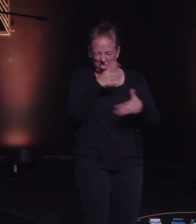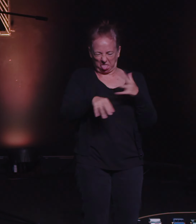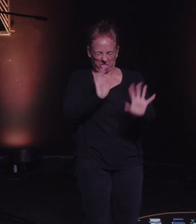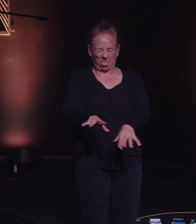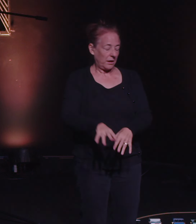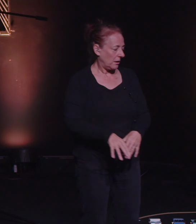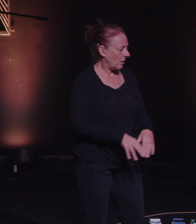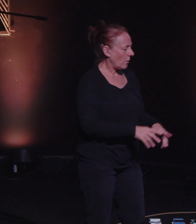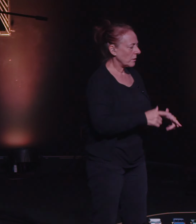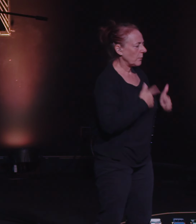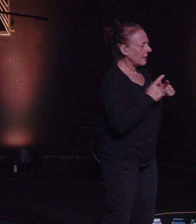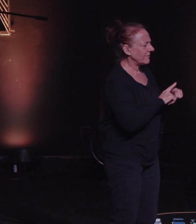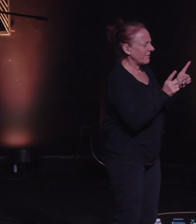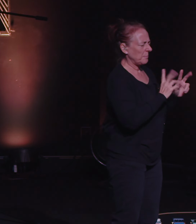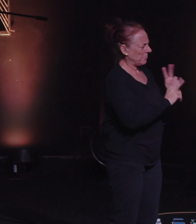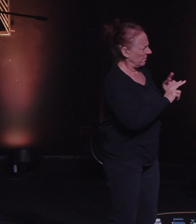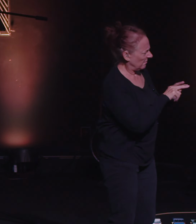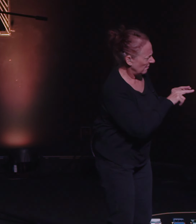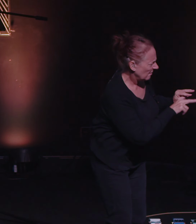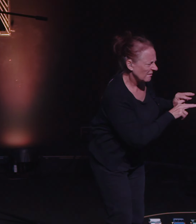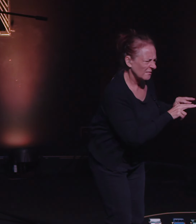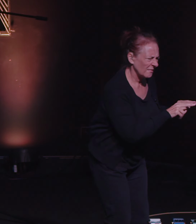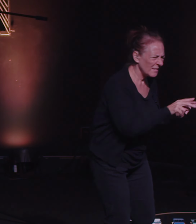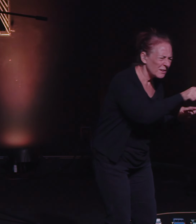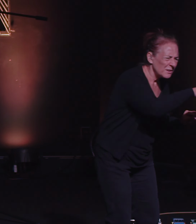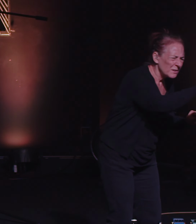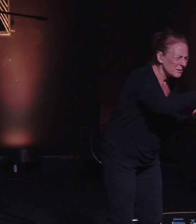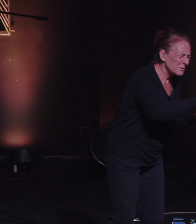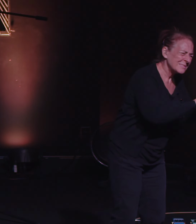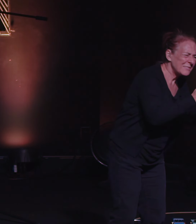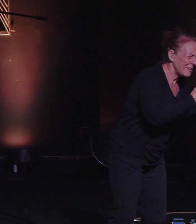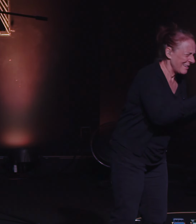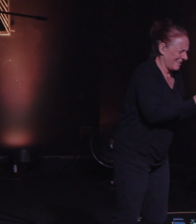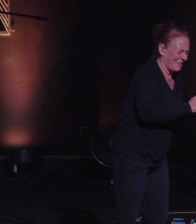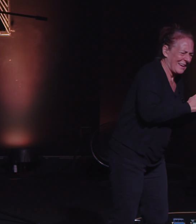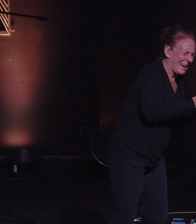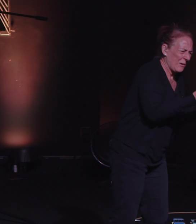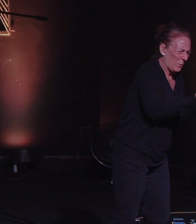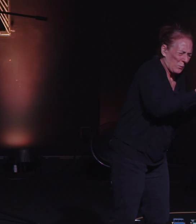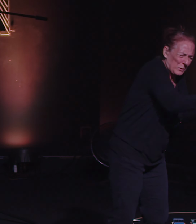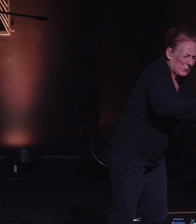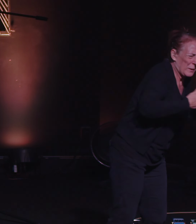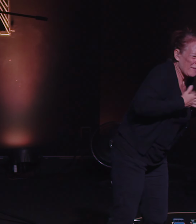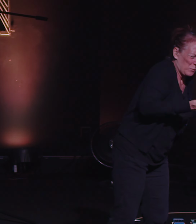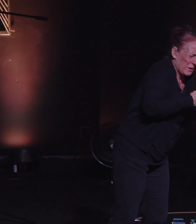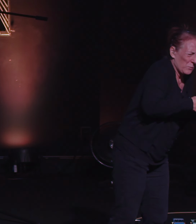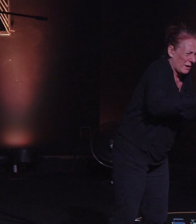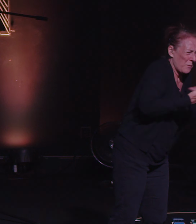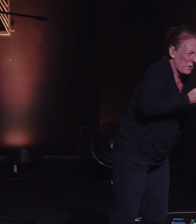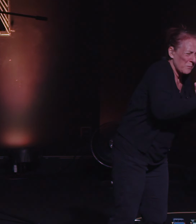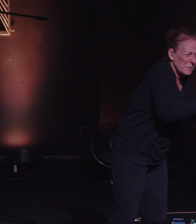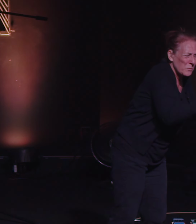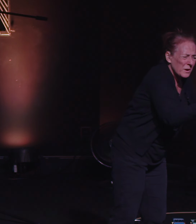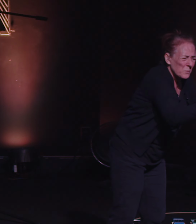interact with, if I want to, the Holy Spirit will give me the words to say to them and the way to treat them and the right things to say?